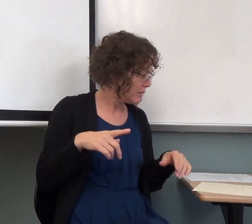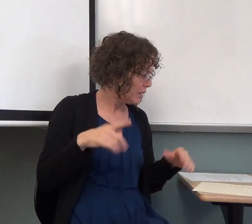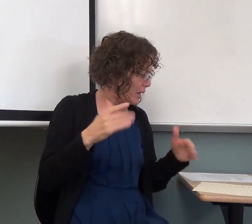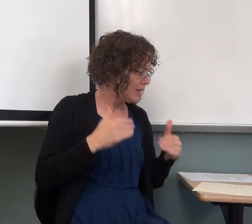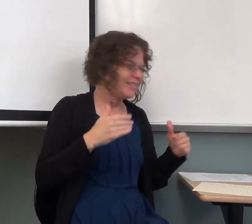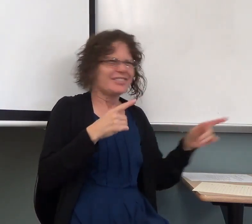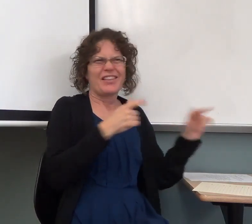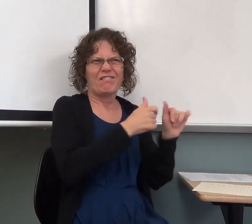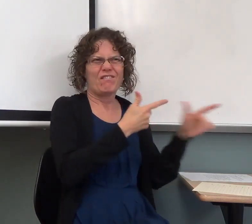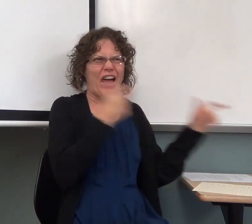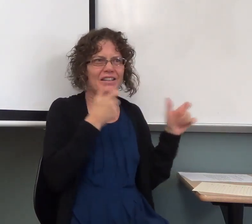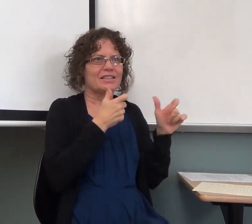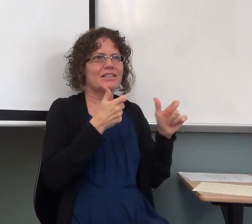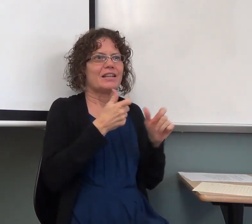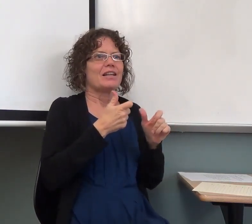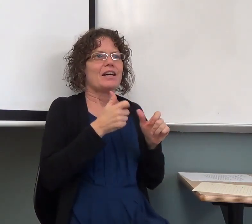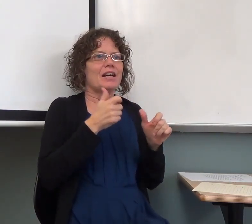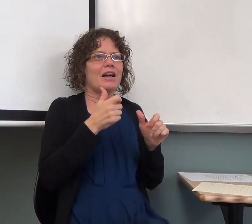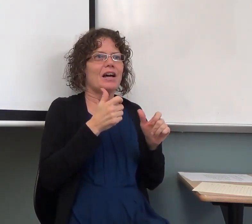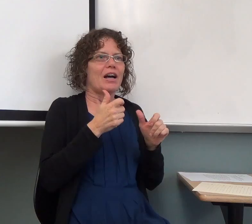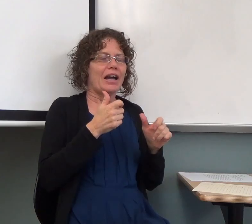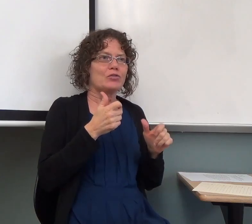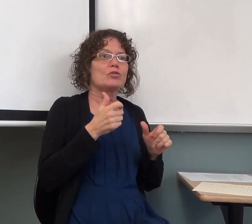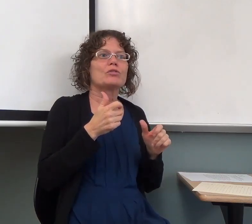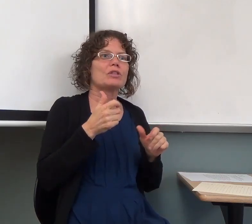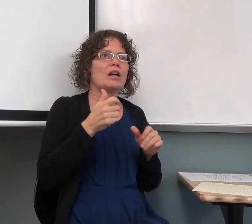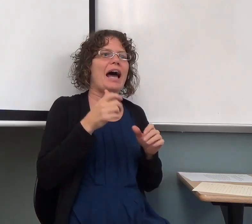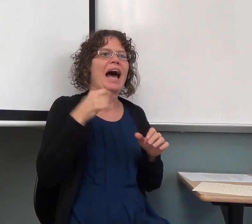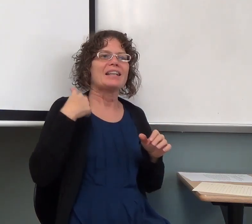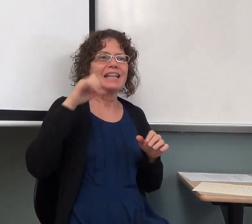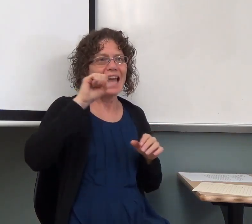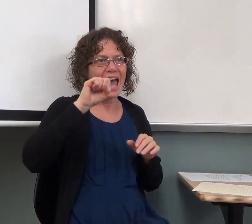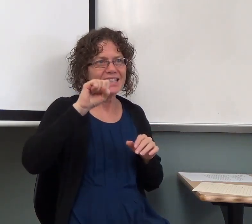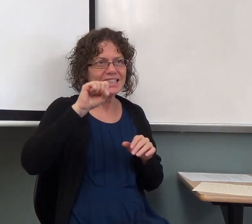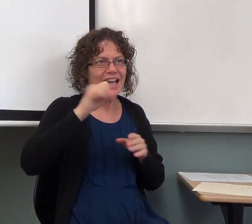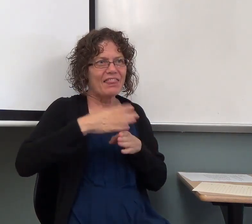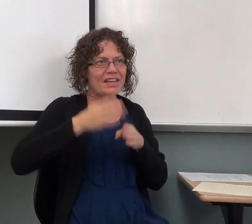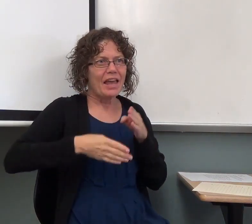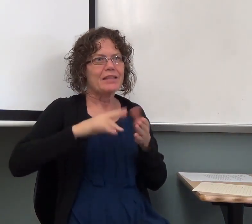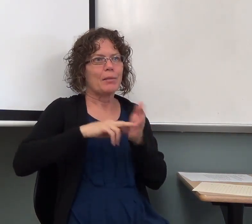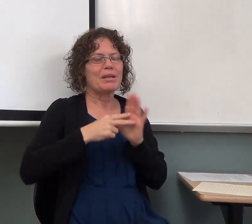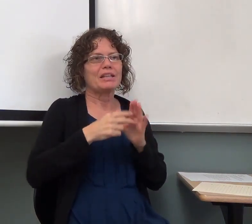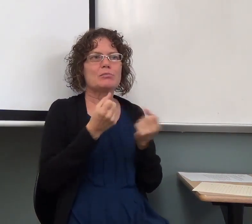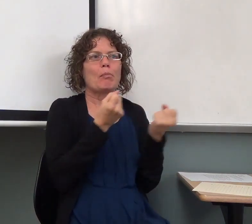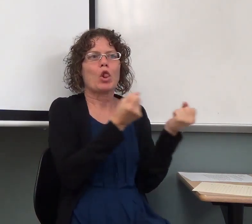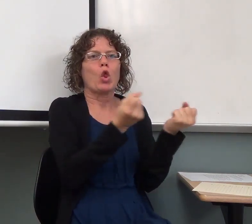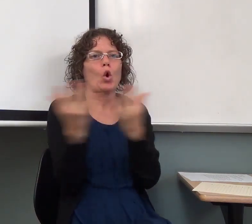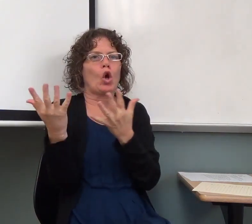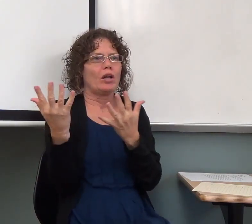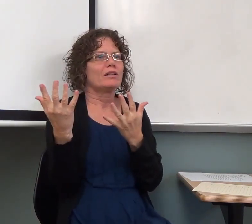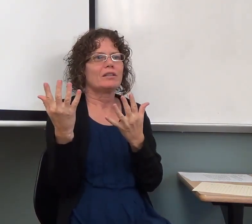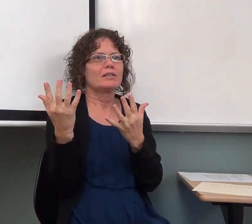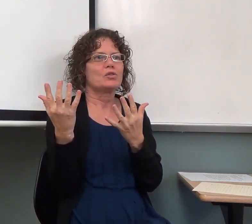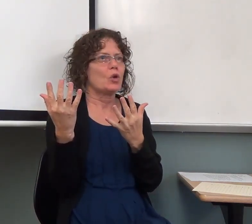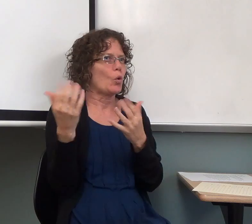4? Apartment. It. Number 5, detective. It could be male or female. He